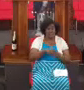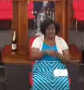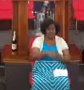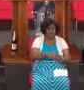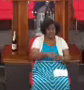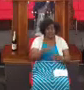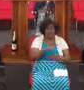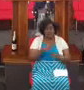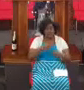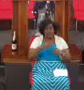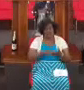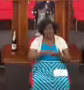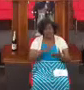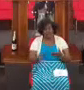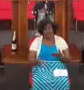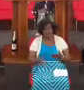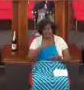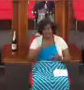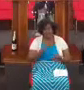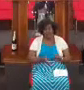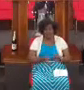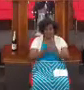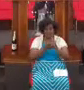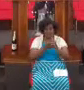into a pit, and will not straightway